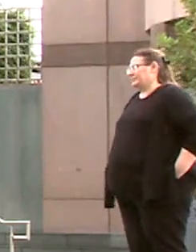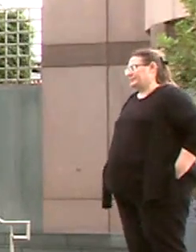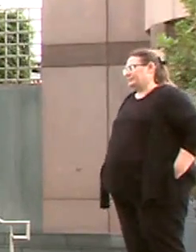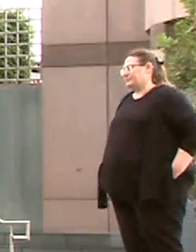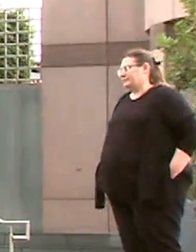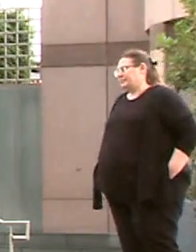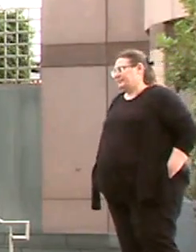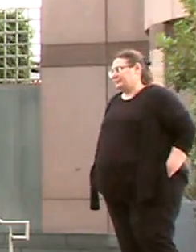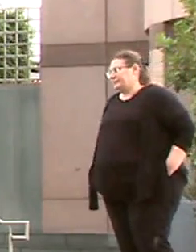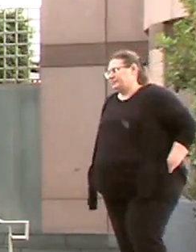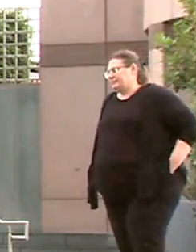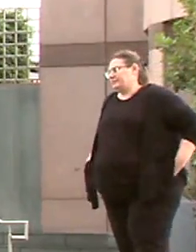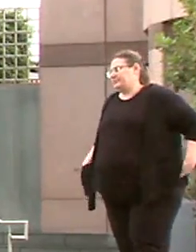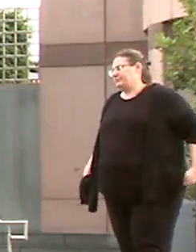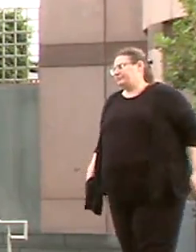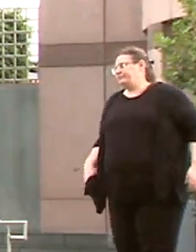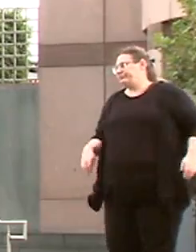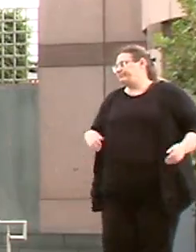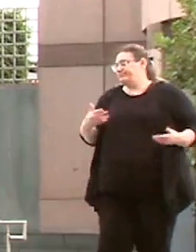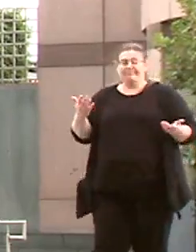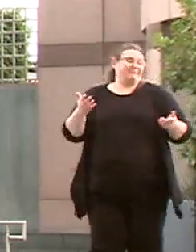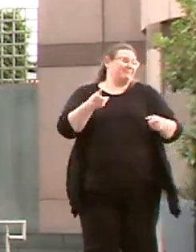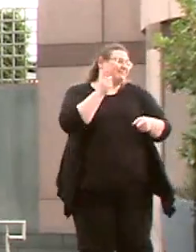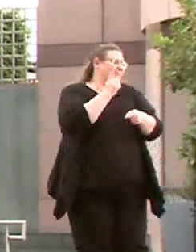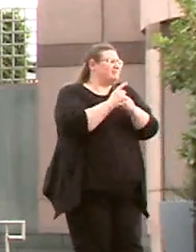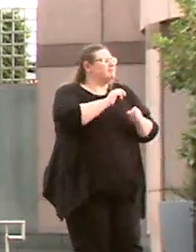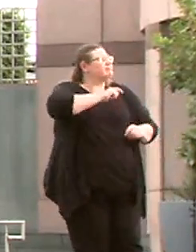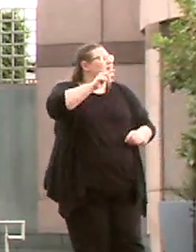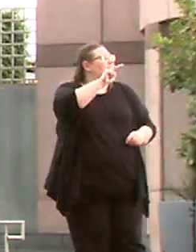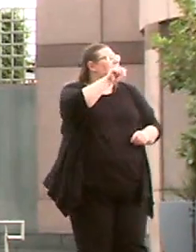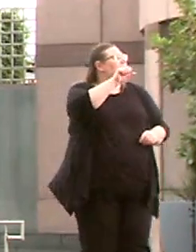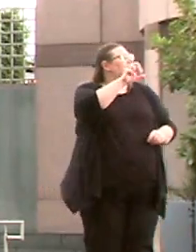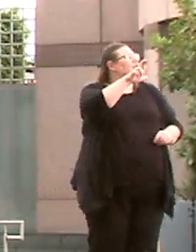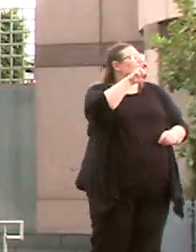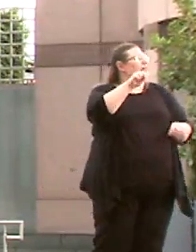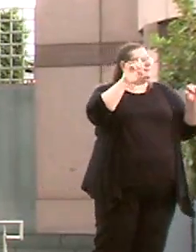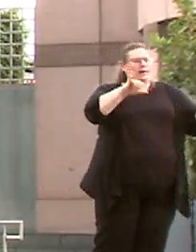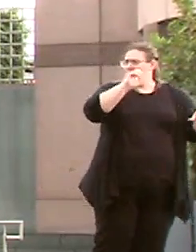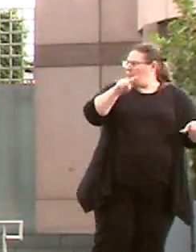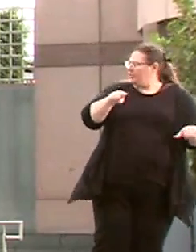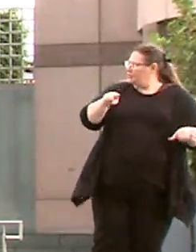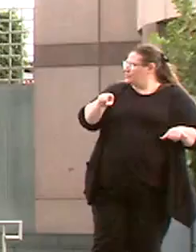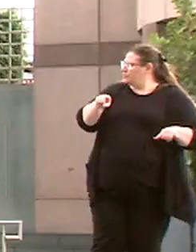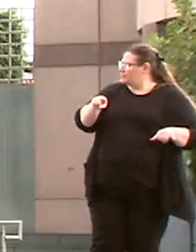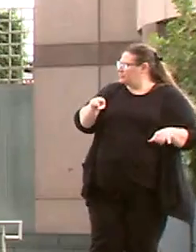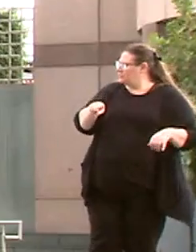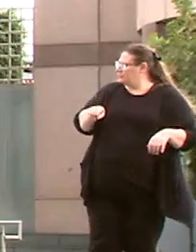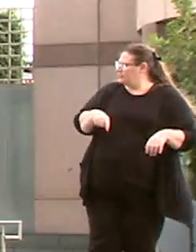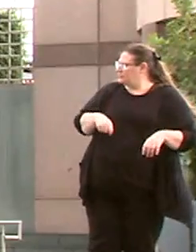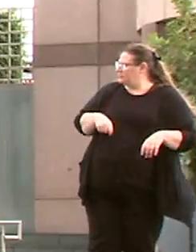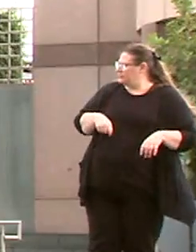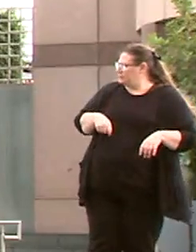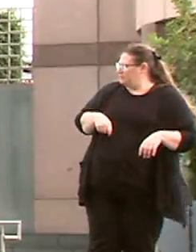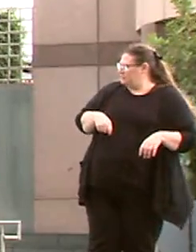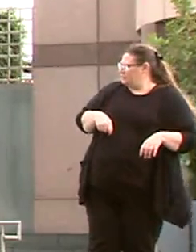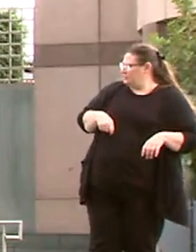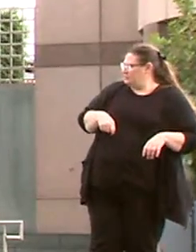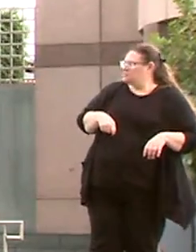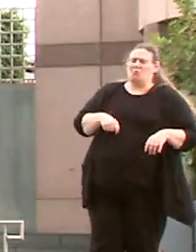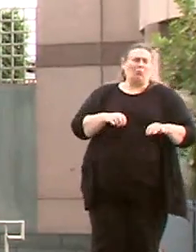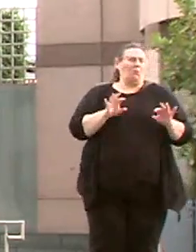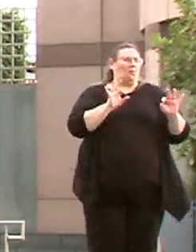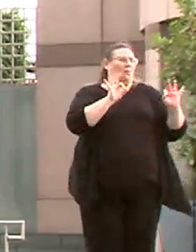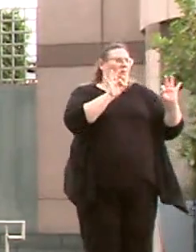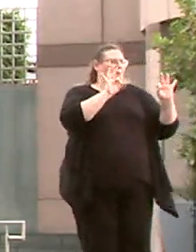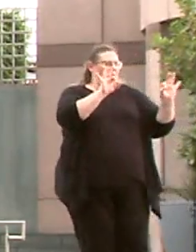Yeah, I think so. And I'd like to ask Nasreen that question as well. Can you repeat the question? Sure.